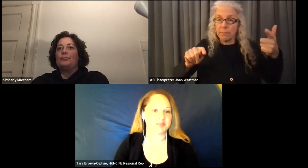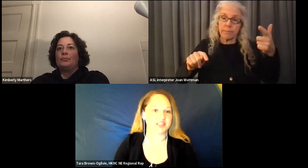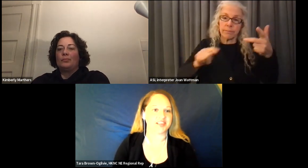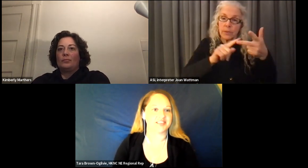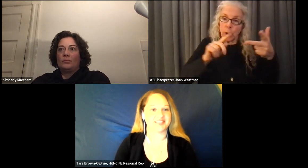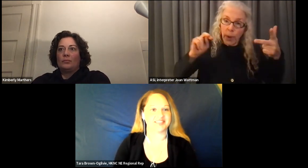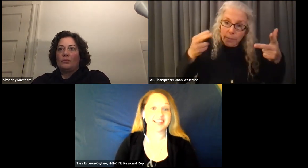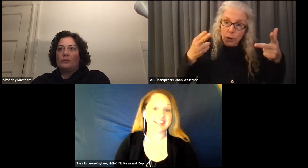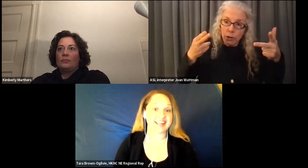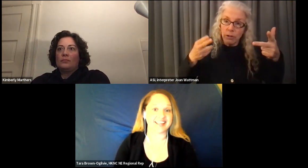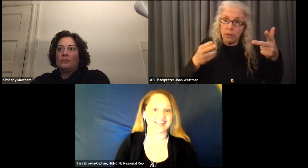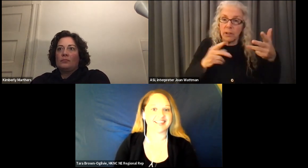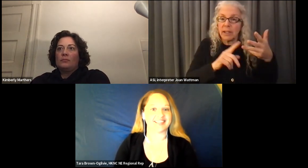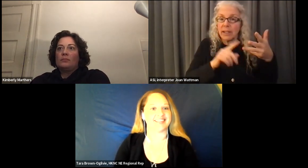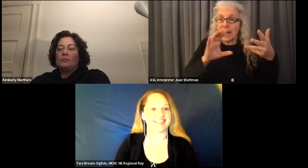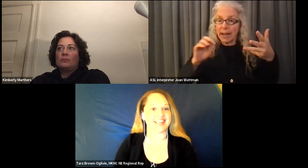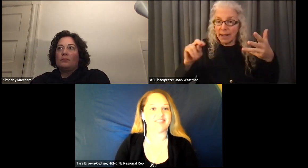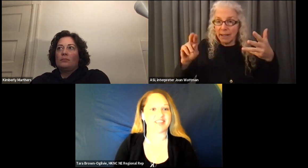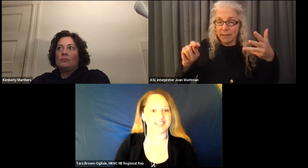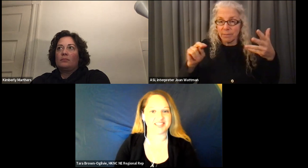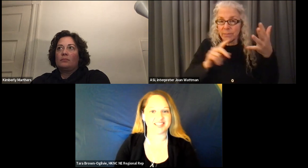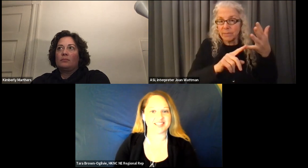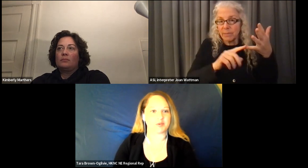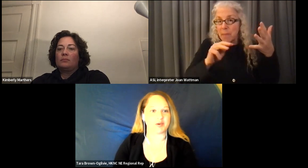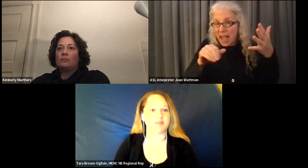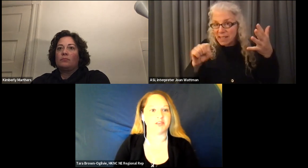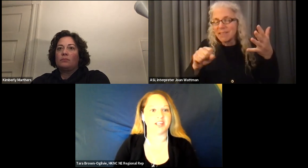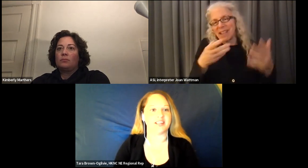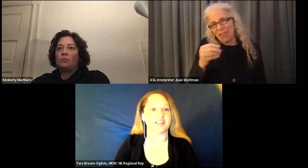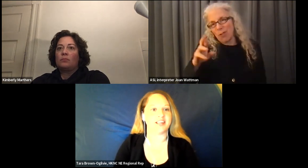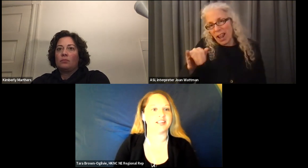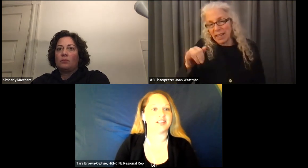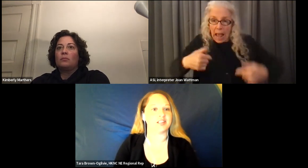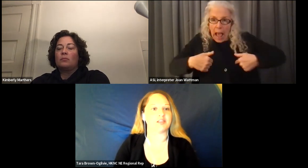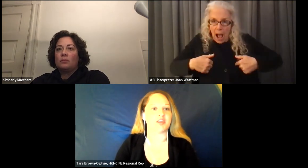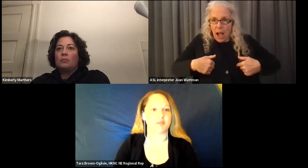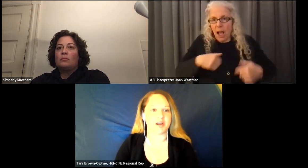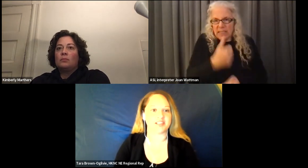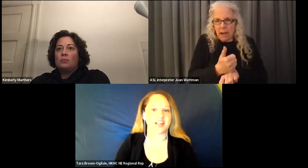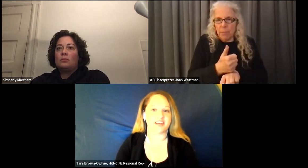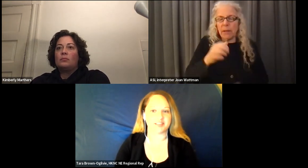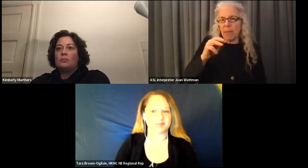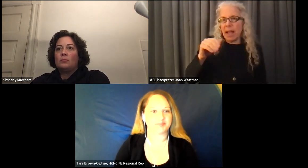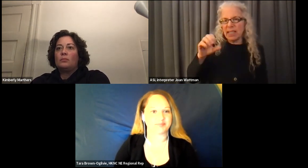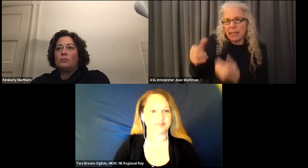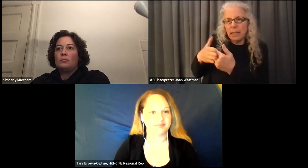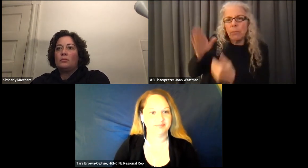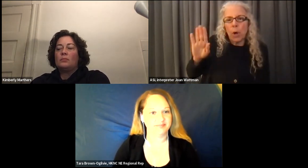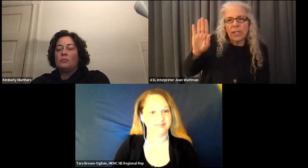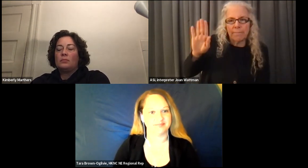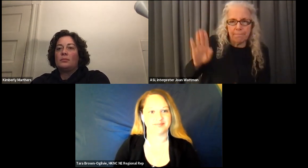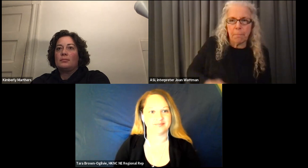New Hampshire, Connecticut, and Massachusetts, where I'm located in the greater Boston area.